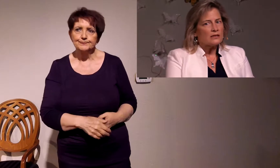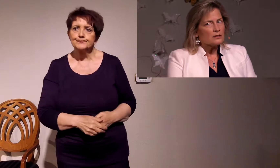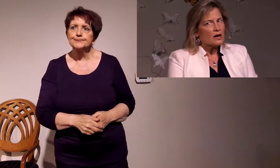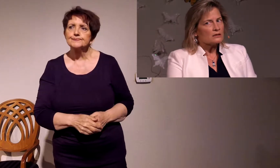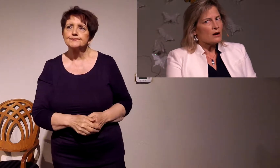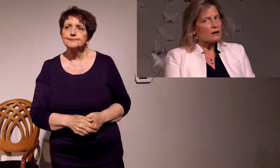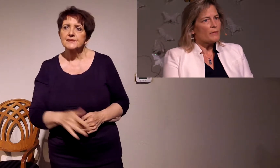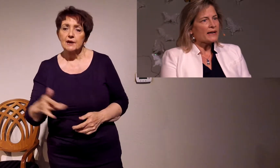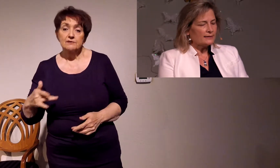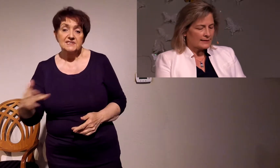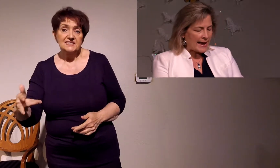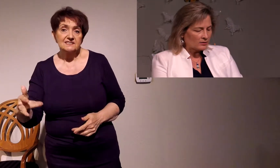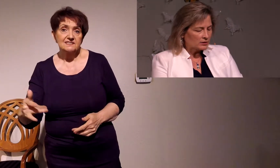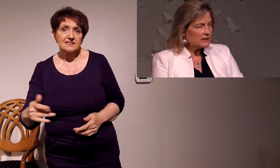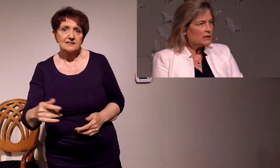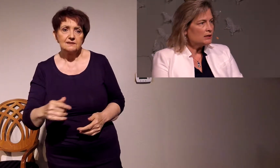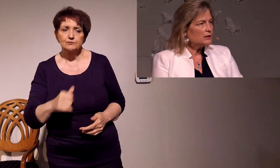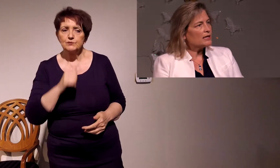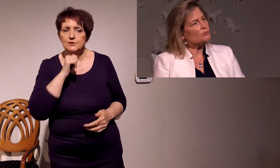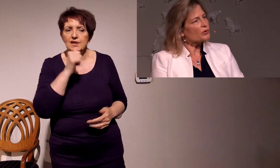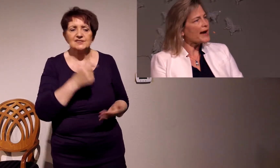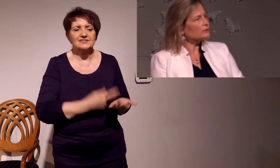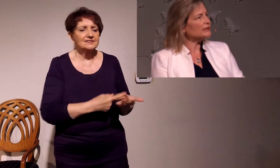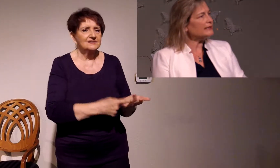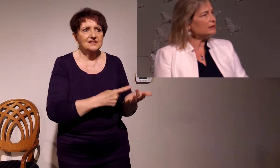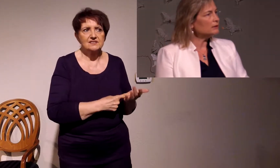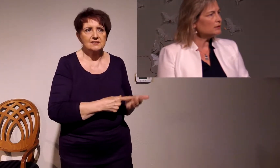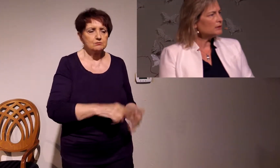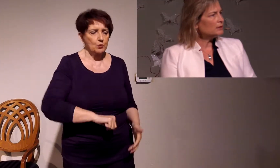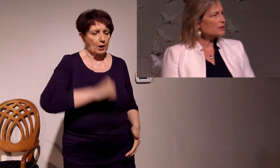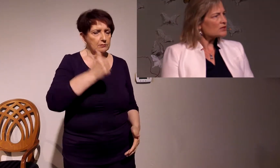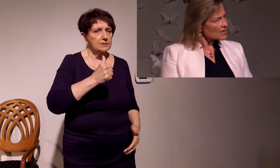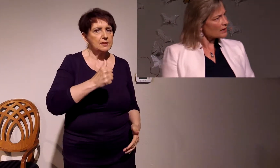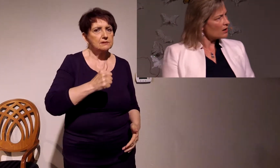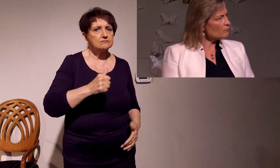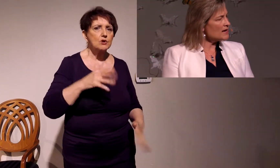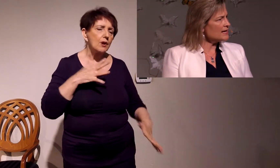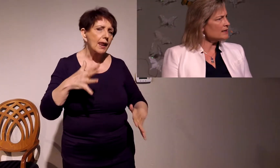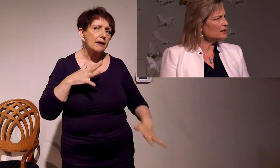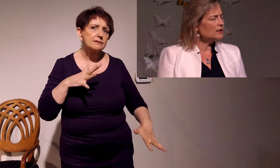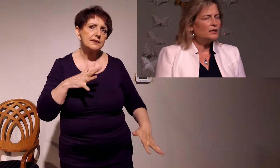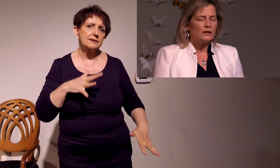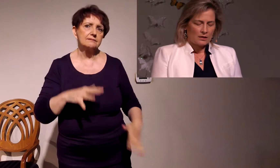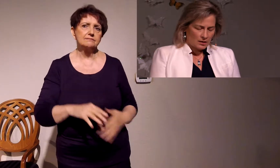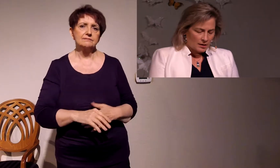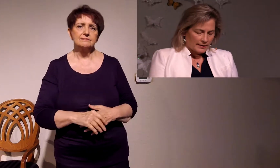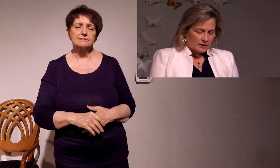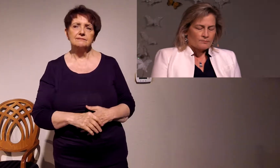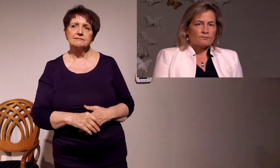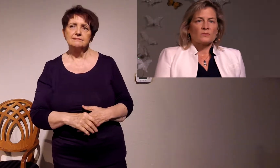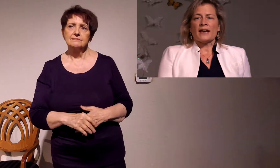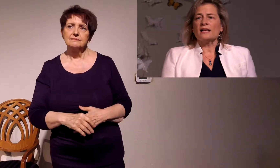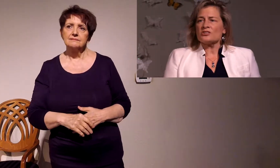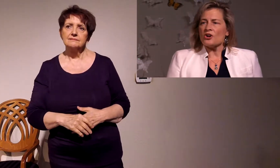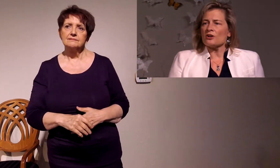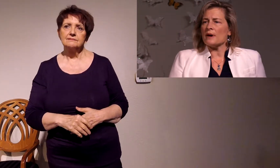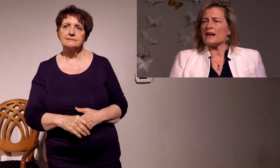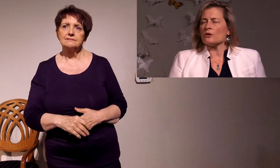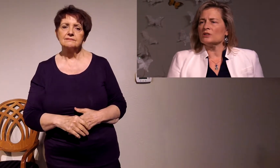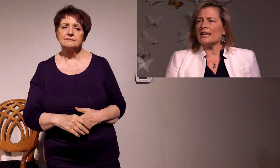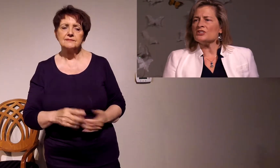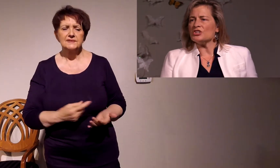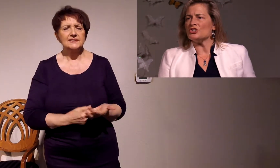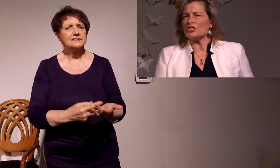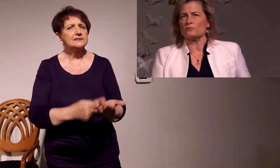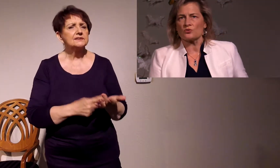We tend to not talk about it loudly and proudly. This thing called money. Now let's talk about